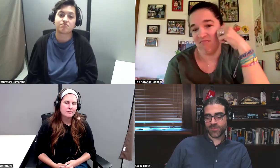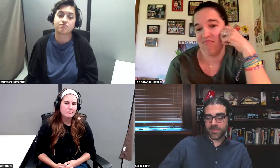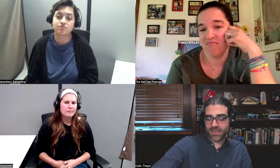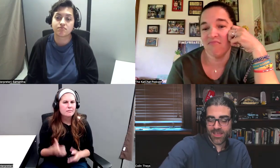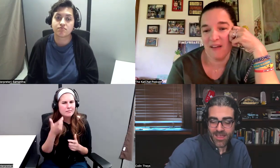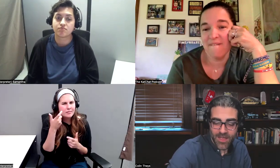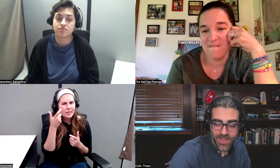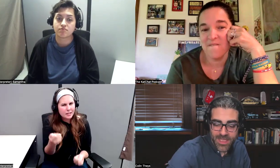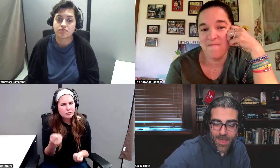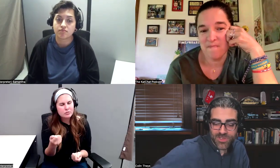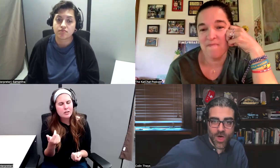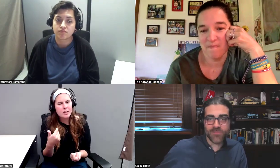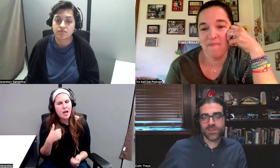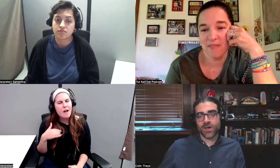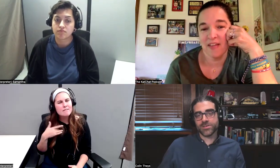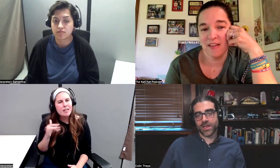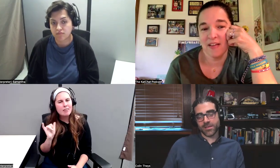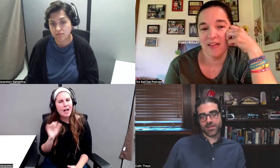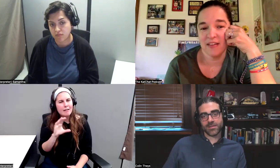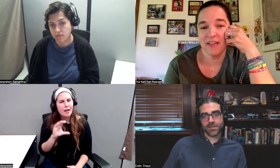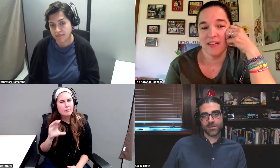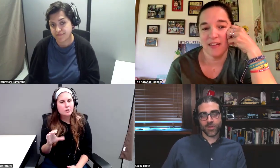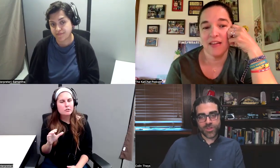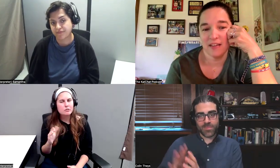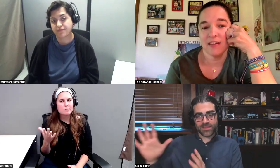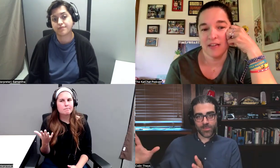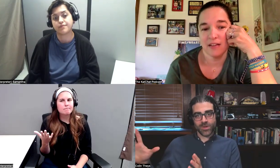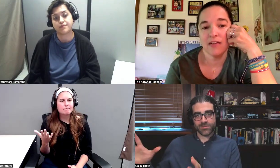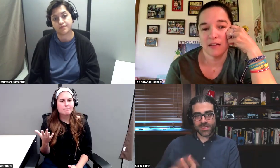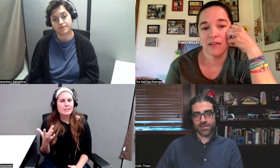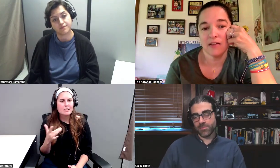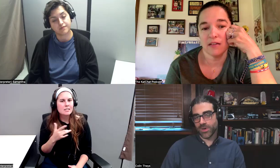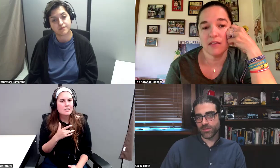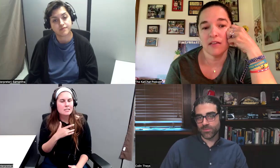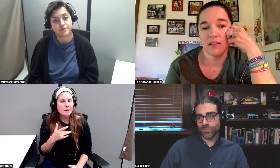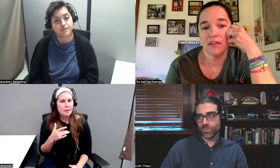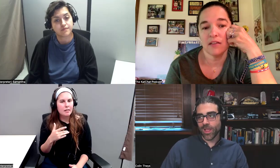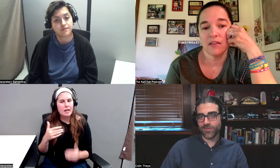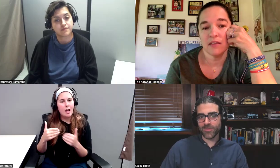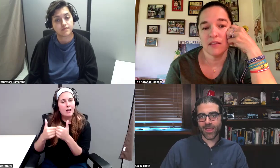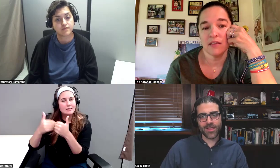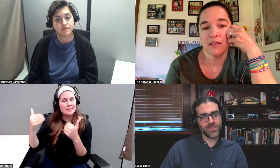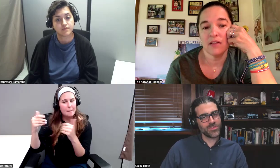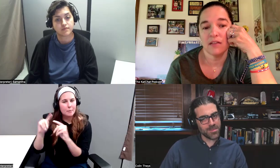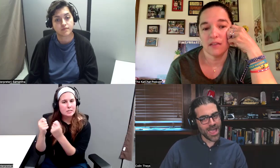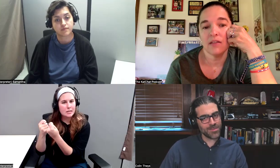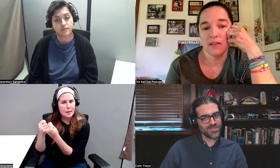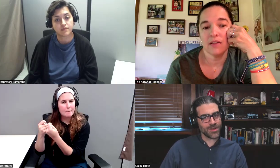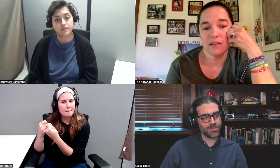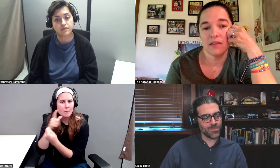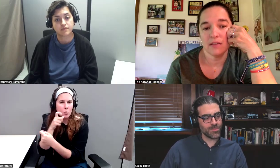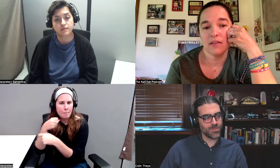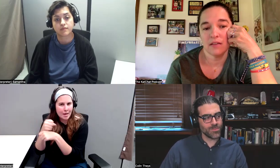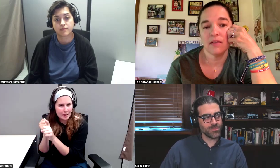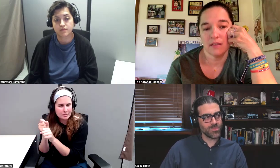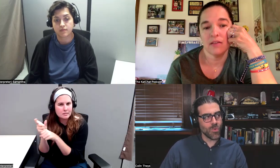Interesting. Because I mean, I feel like captions often are done, they're done by a separate team, but where sometimes